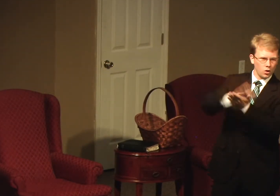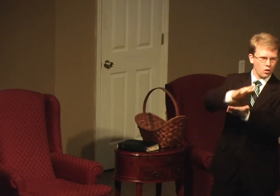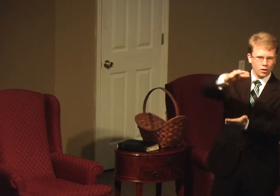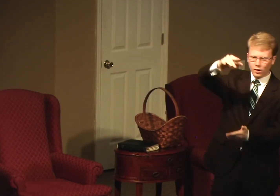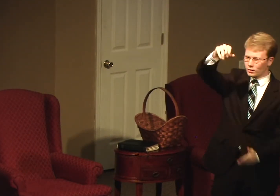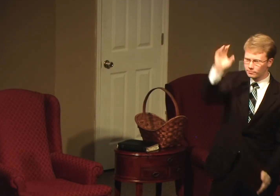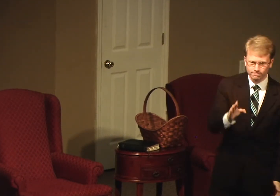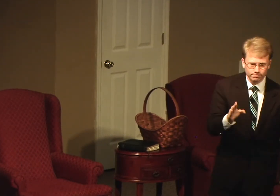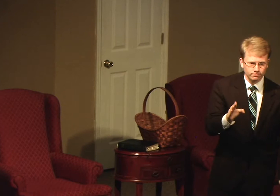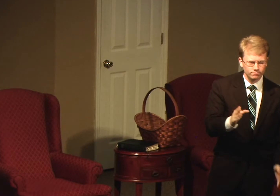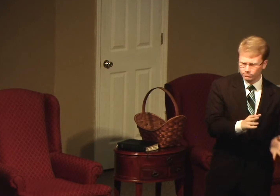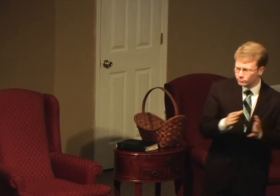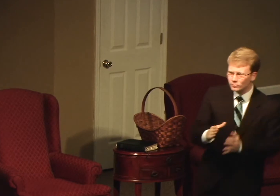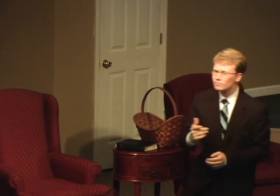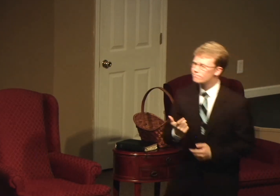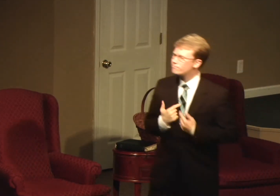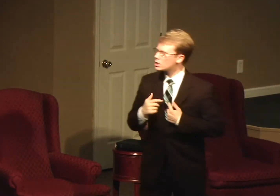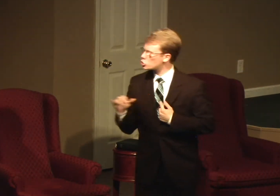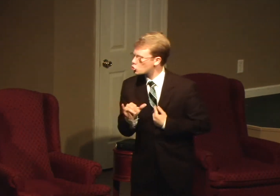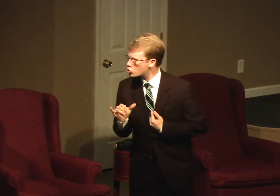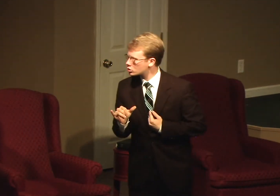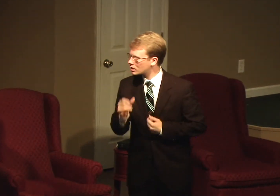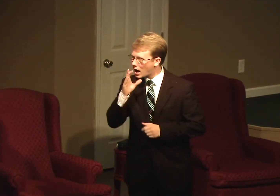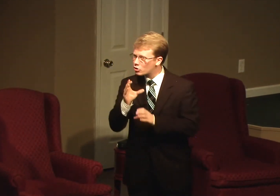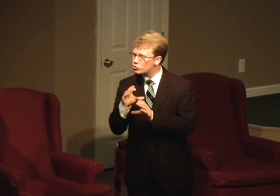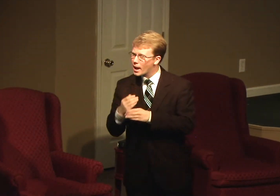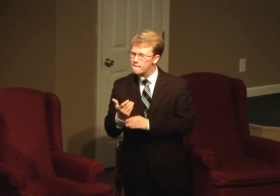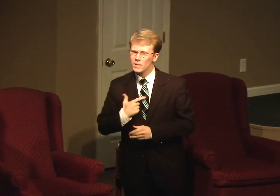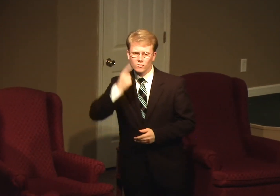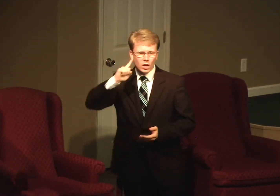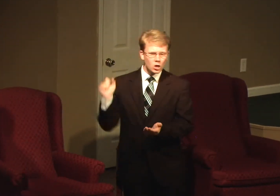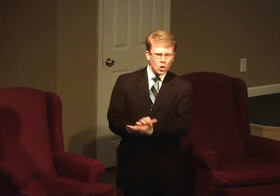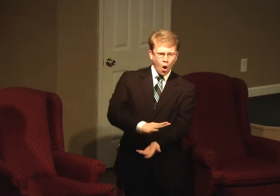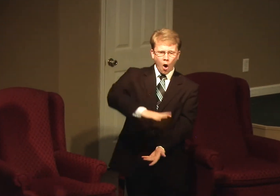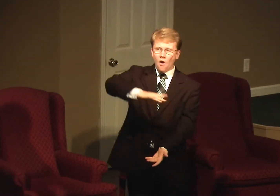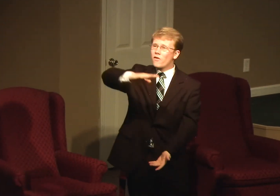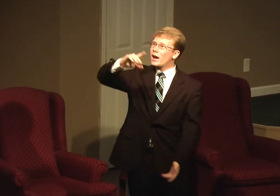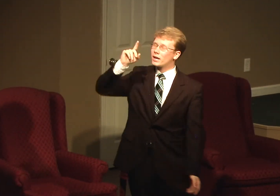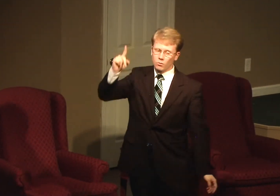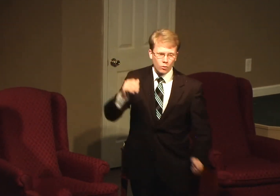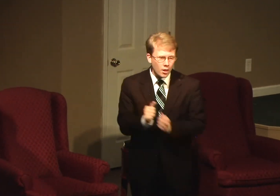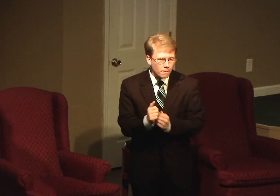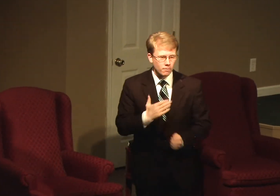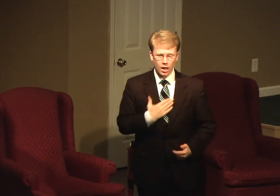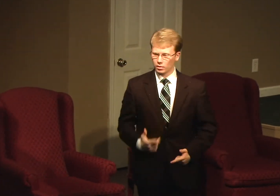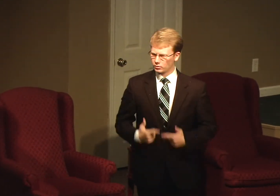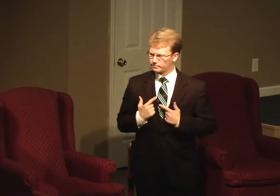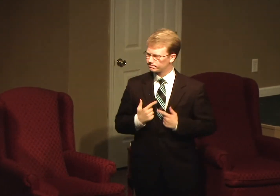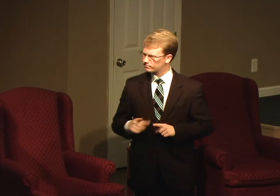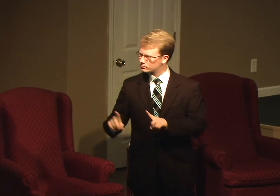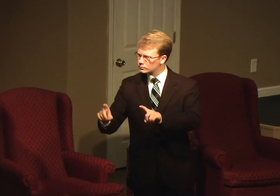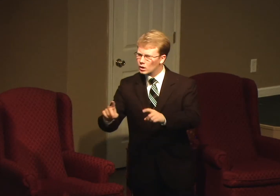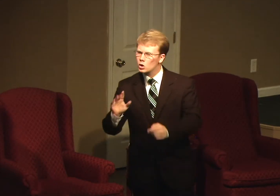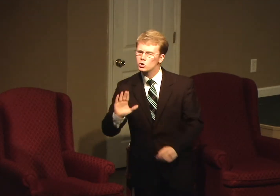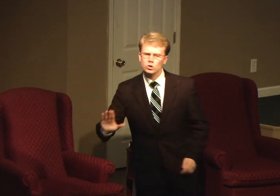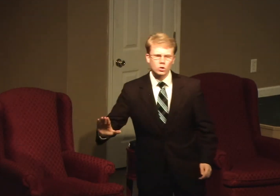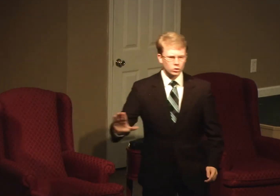Adam, Eve, all of that, that was to glorify Him. And I need to do the same. I need to give glory to Him because of my